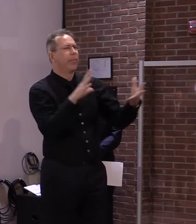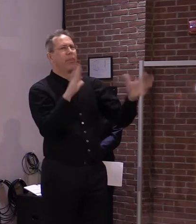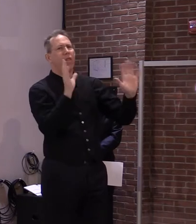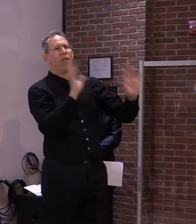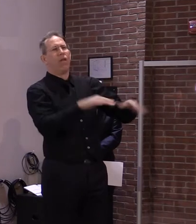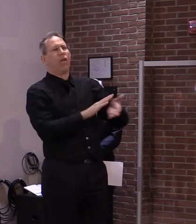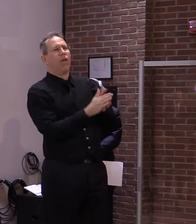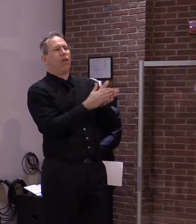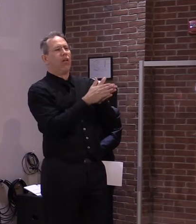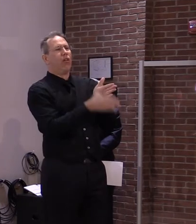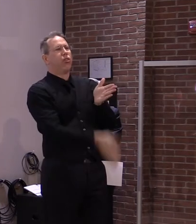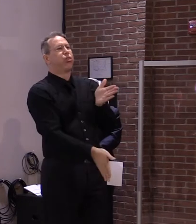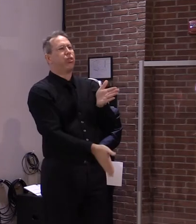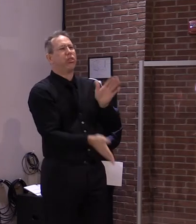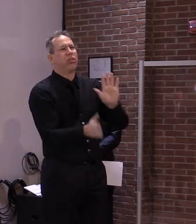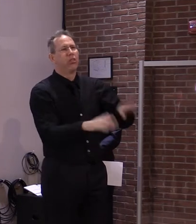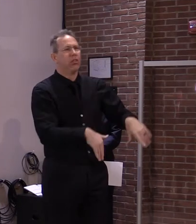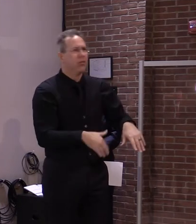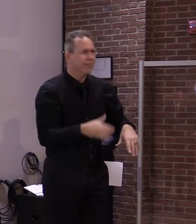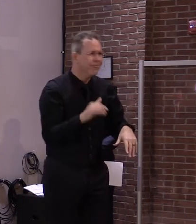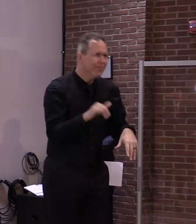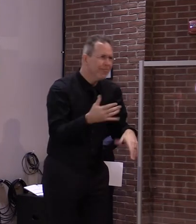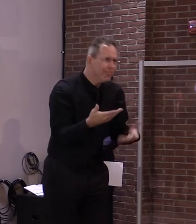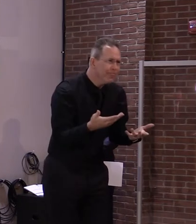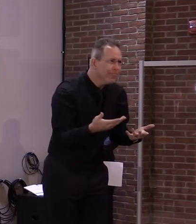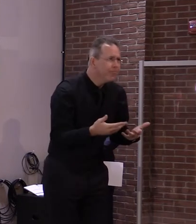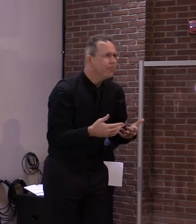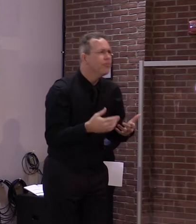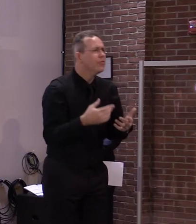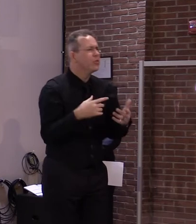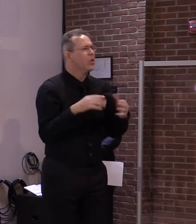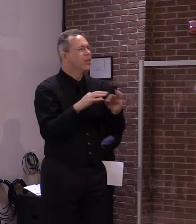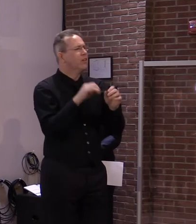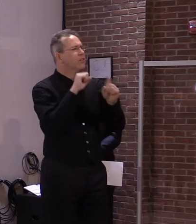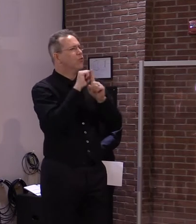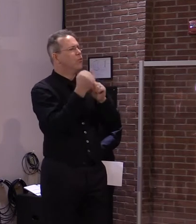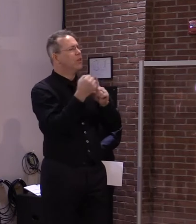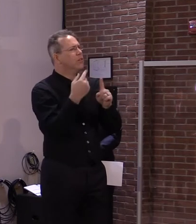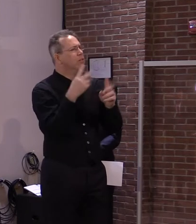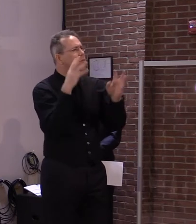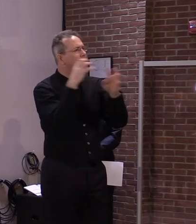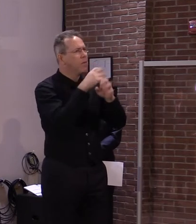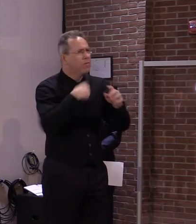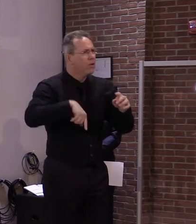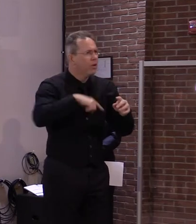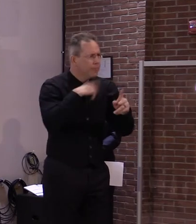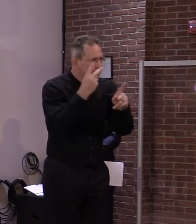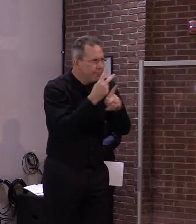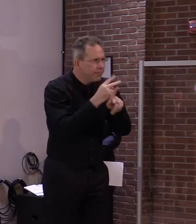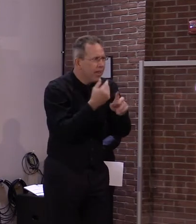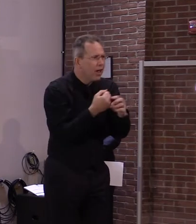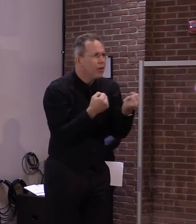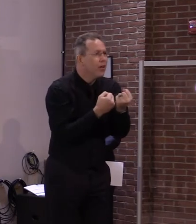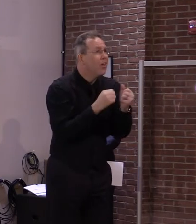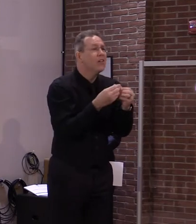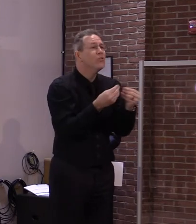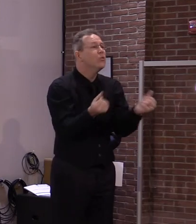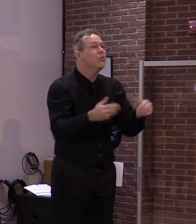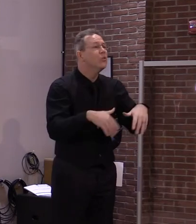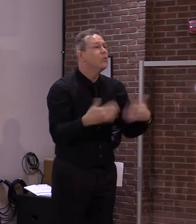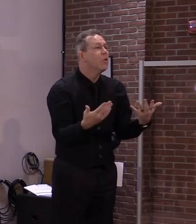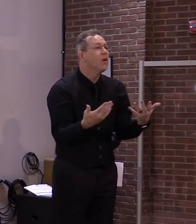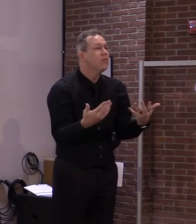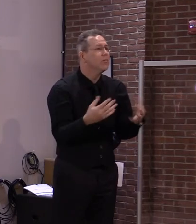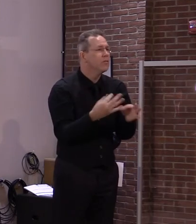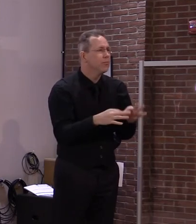the situation in front of us is fairly complex but the starting point in the solution is fairly simple the restoration of in-person instruction in